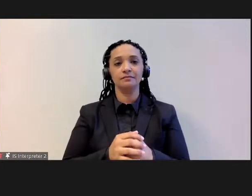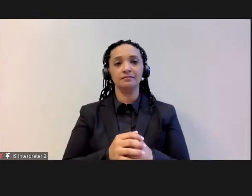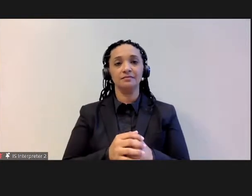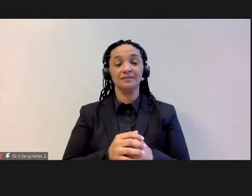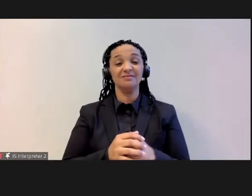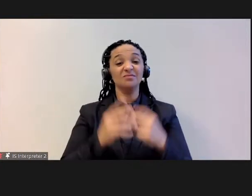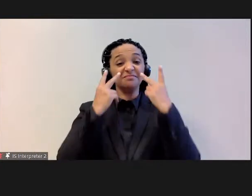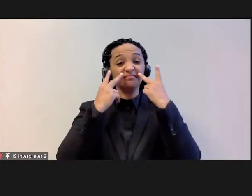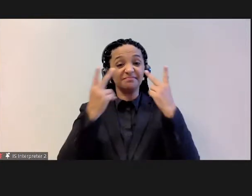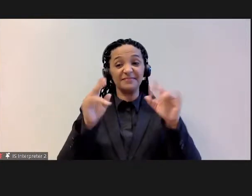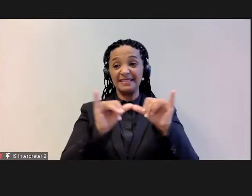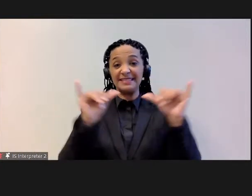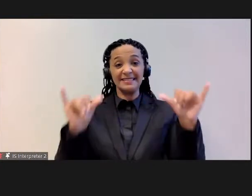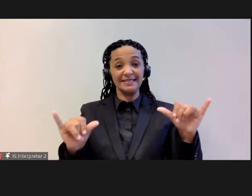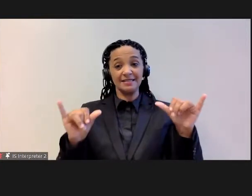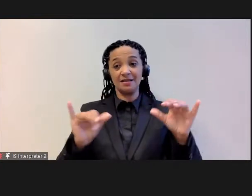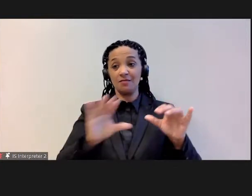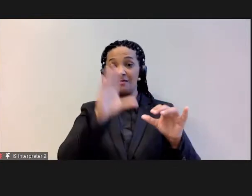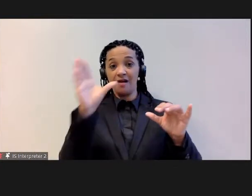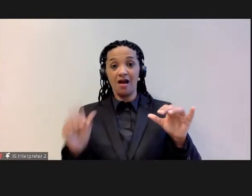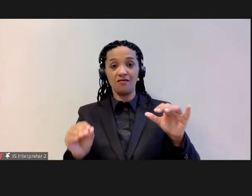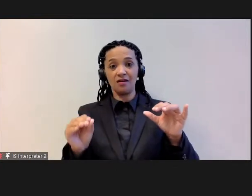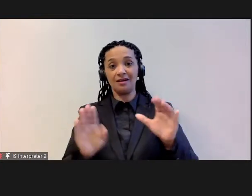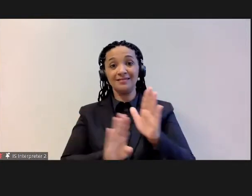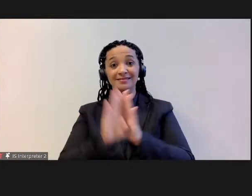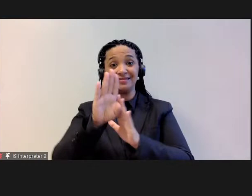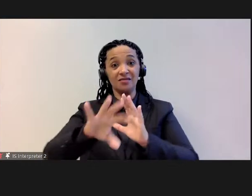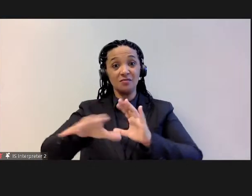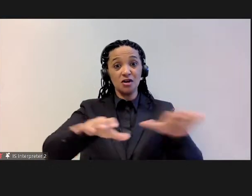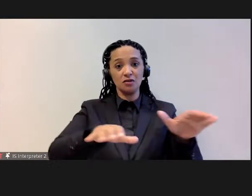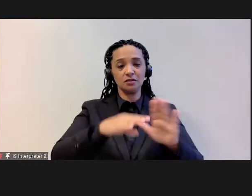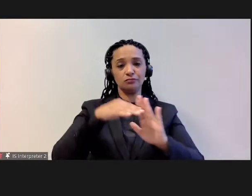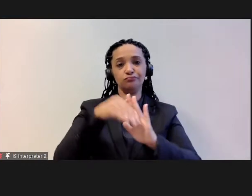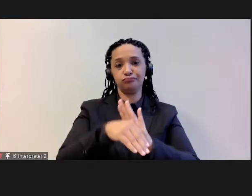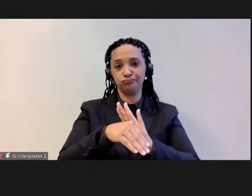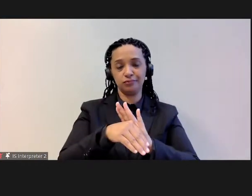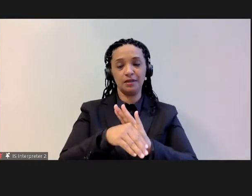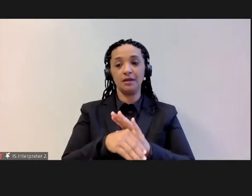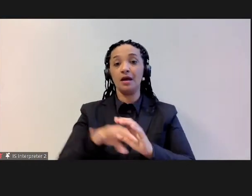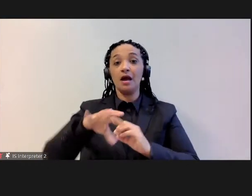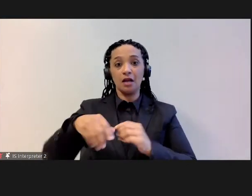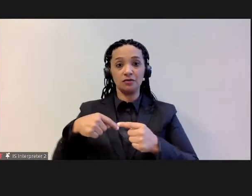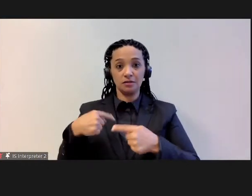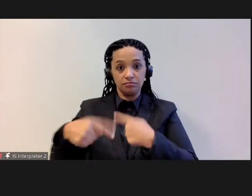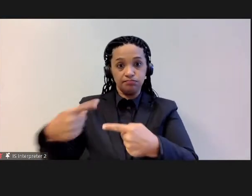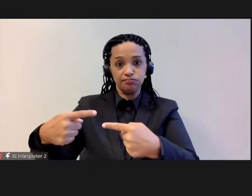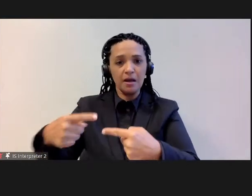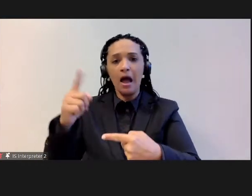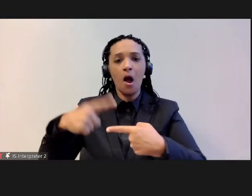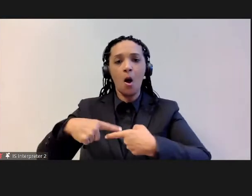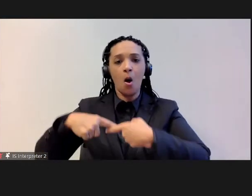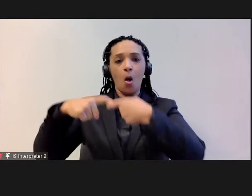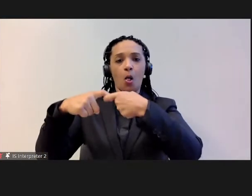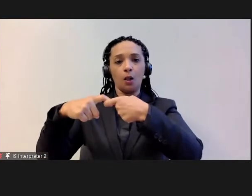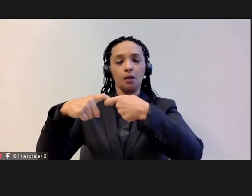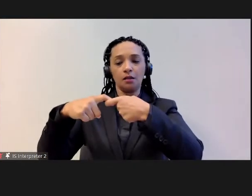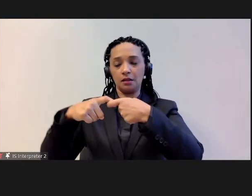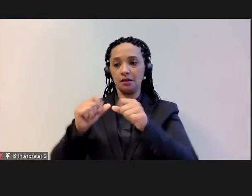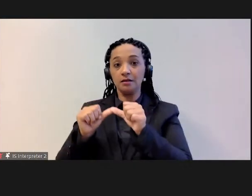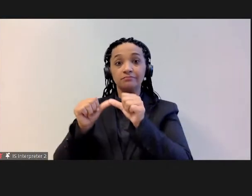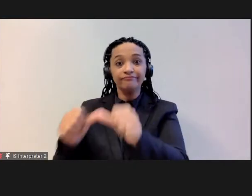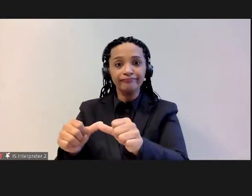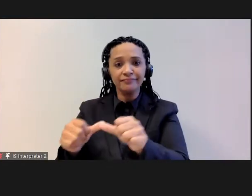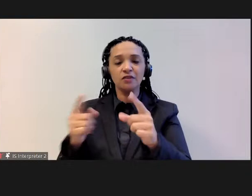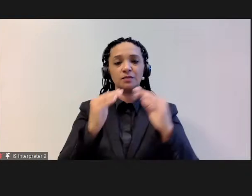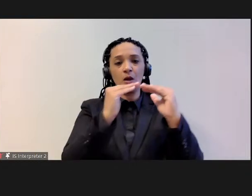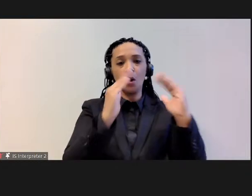halt. A number of countries postponed their data collection activities, including population and